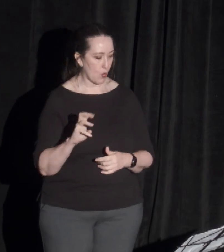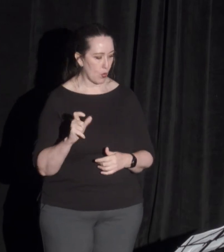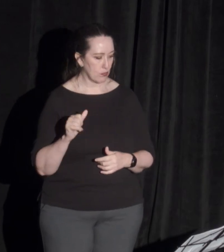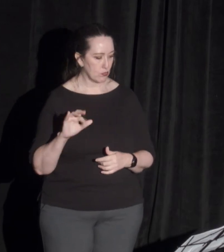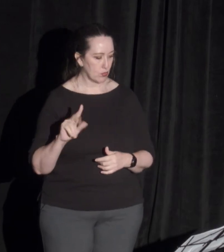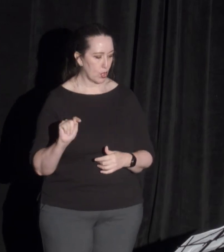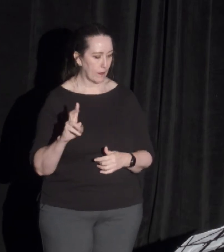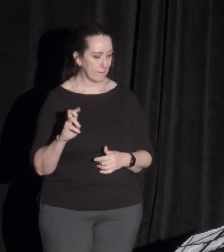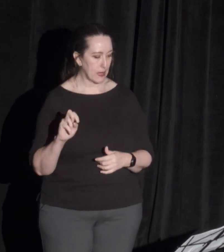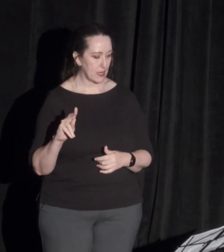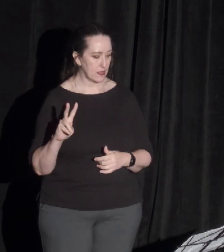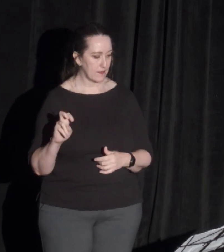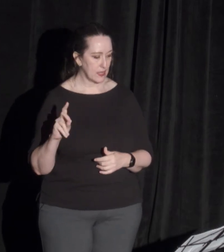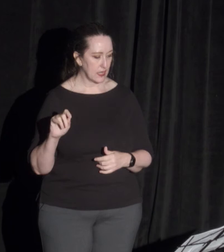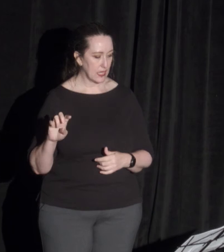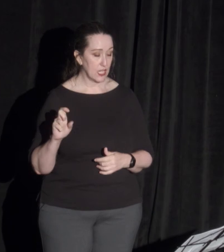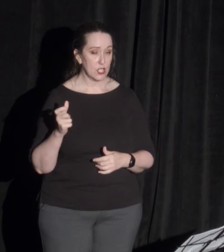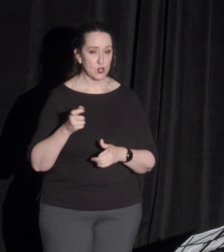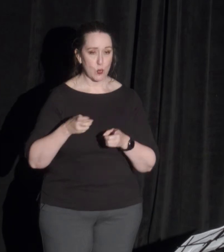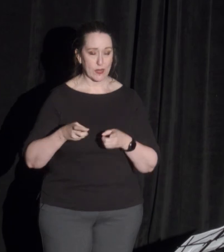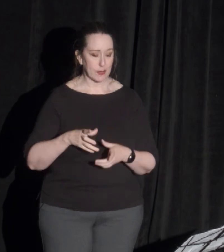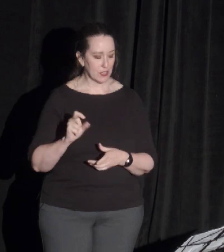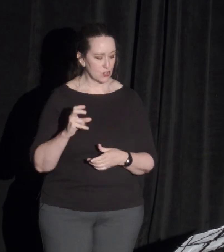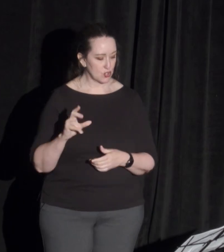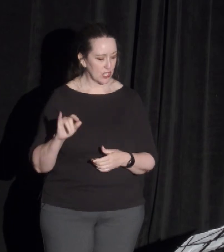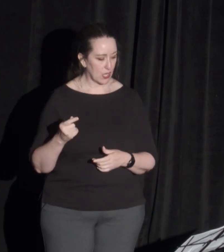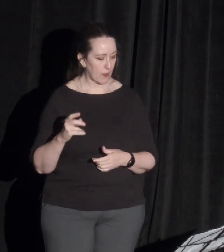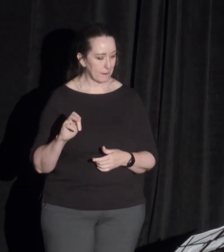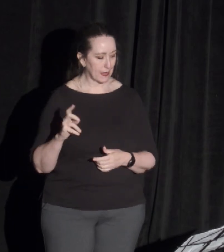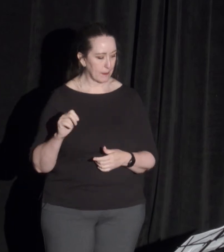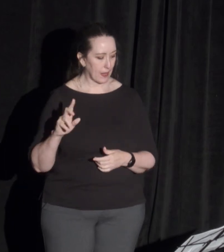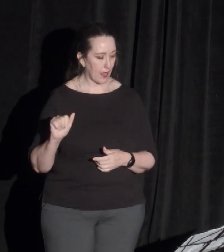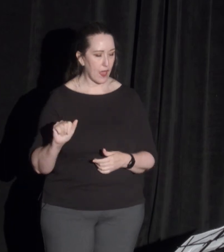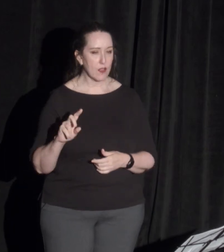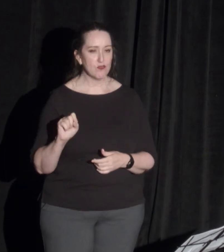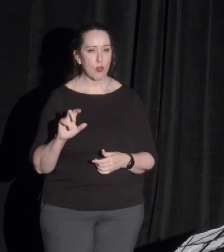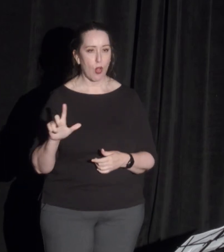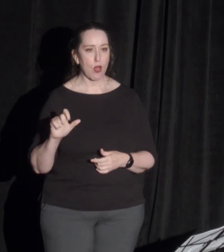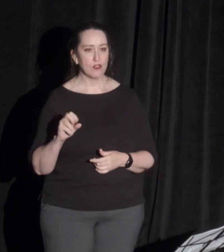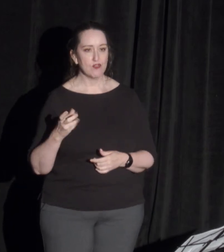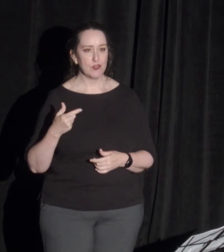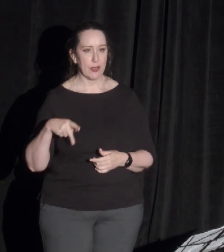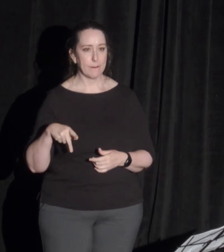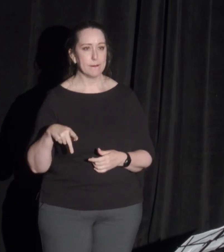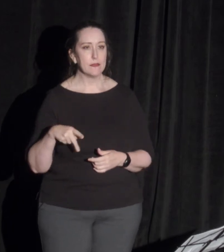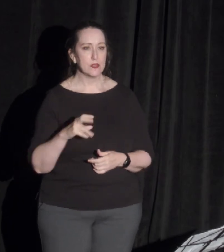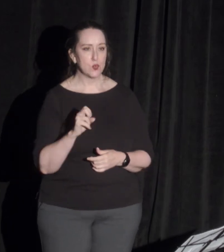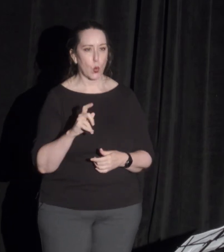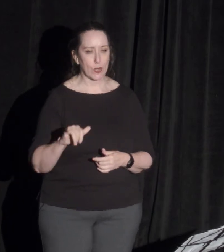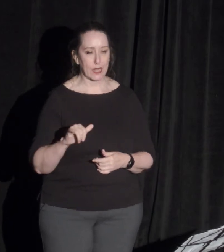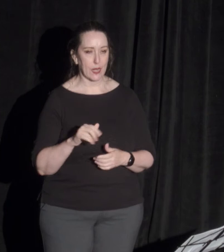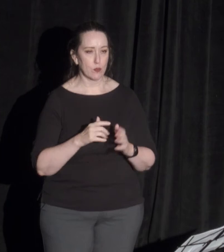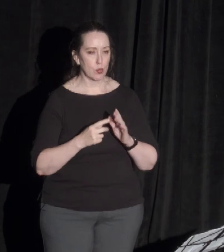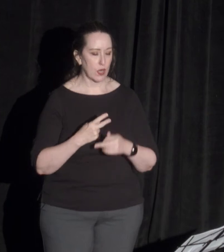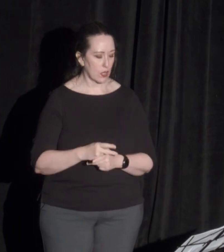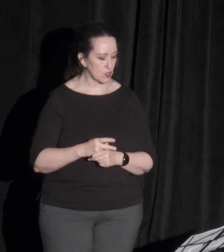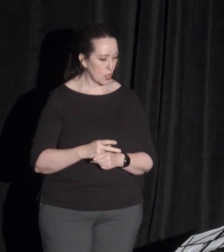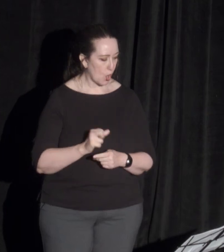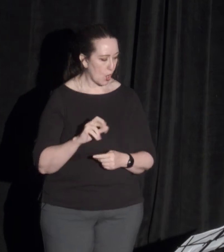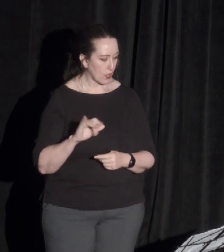by Sergio Mimica-Gezin, Tall Ship Productions, and Sony Pictures Television. Arcane, The Monster You Created,